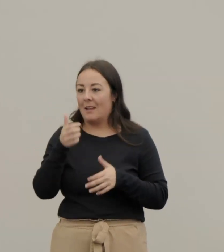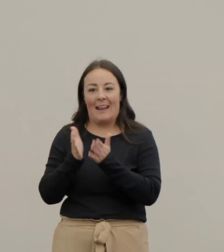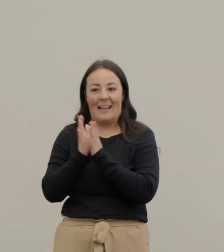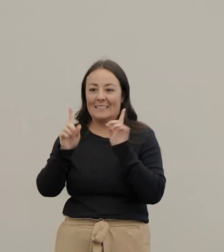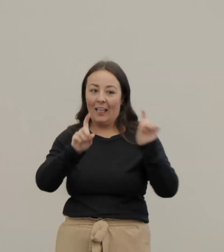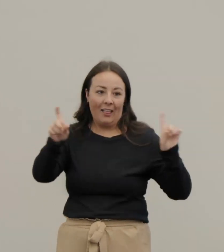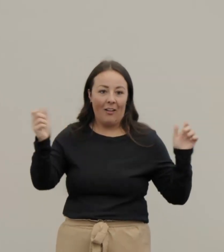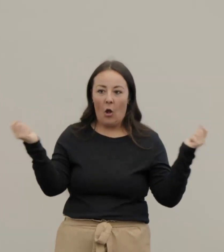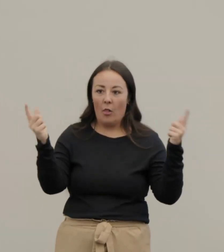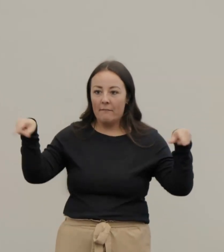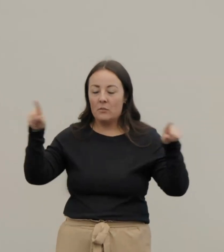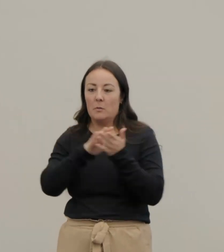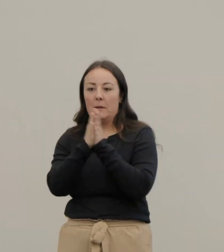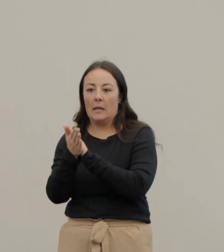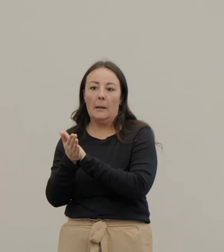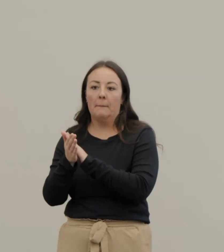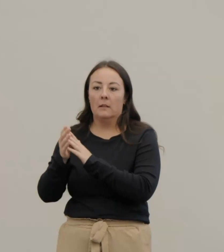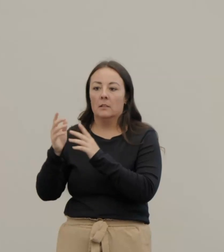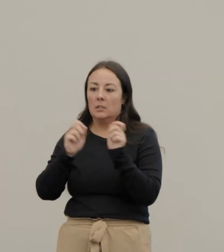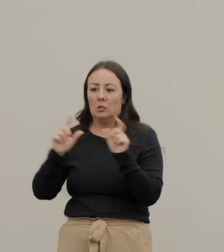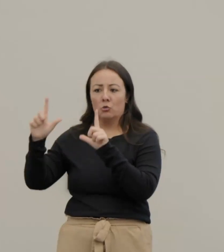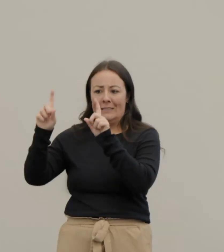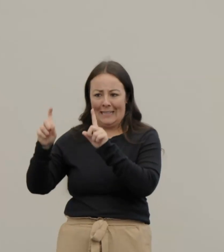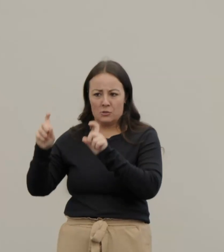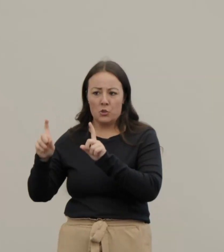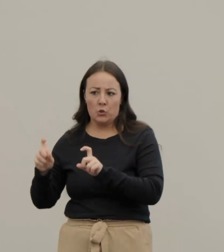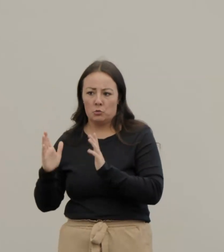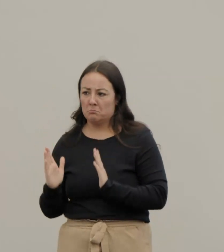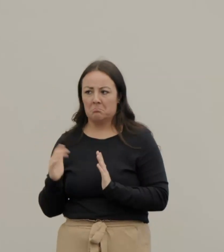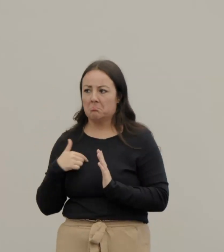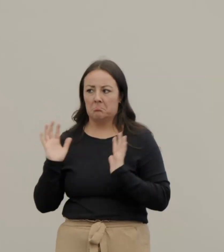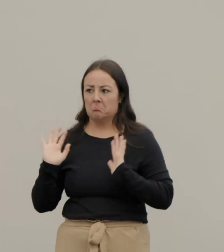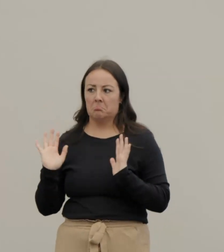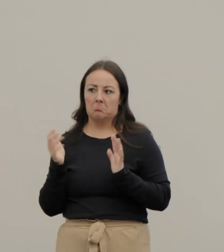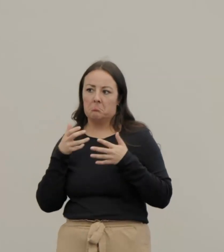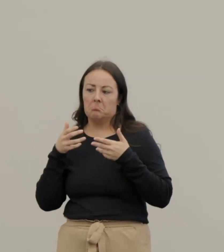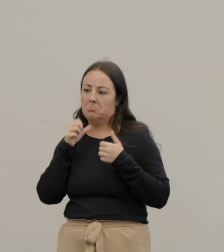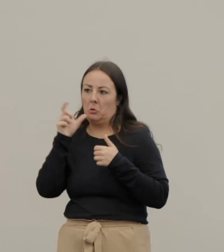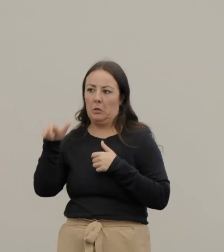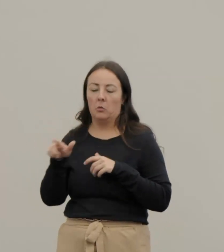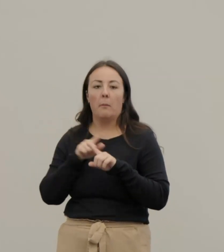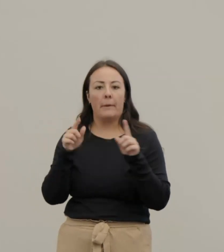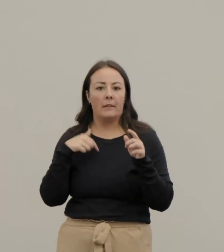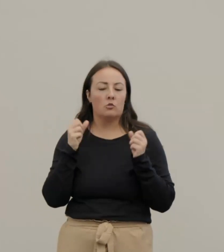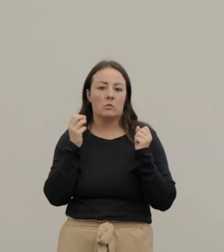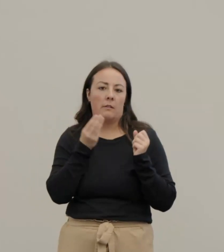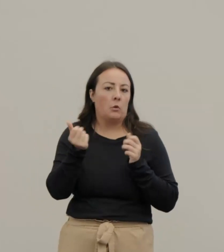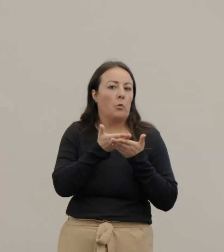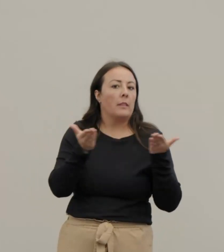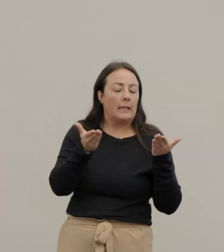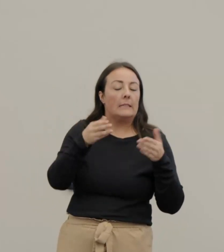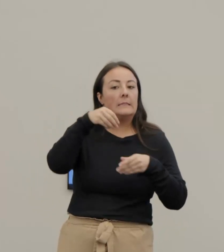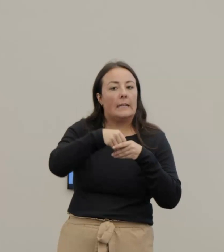how to be a screen reader tester. There's a huge learning curve to that. But there are certain things in a manual test you could